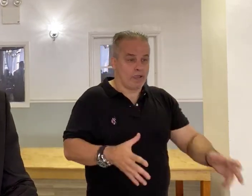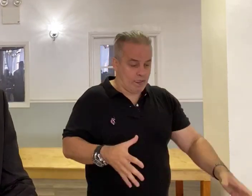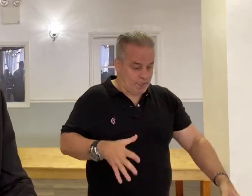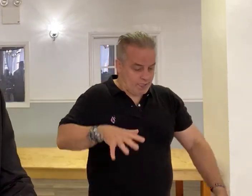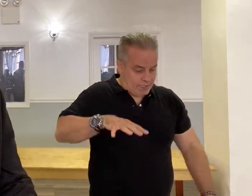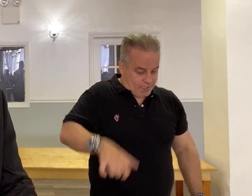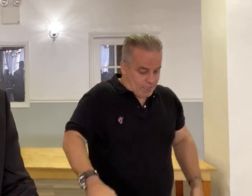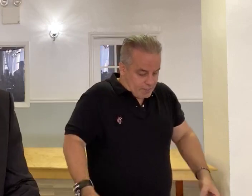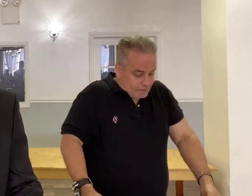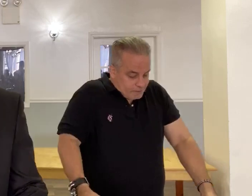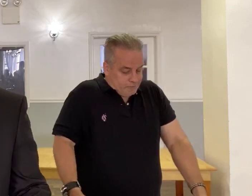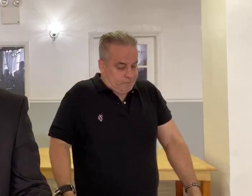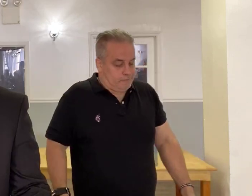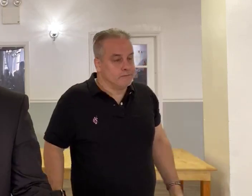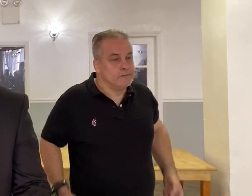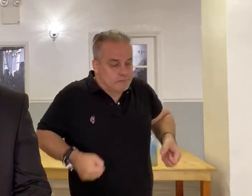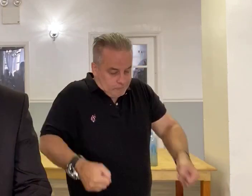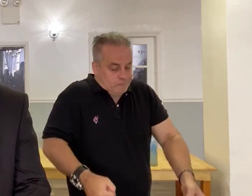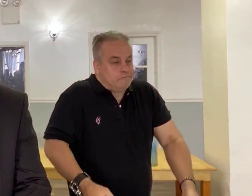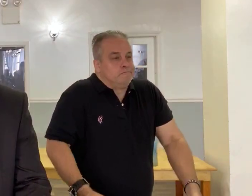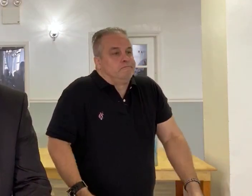figure out that wheelchair life.